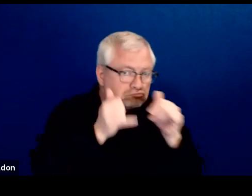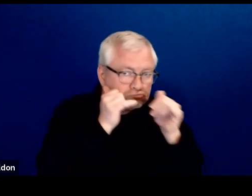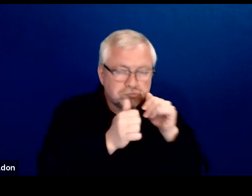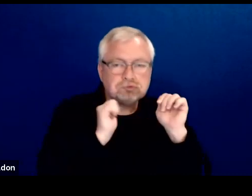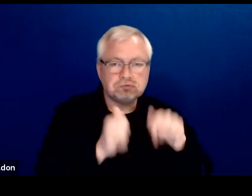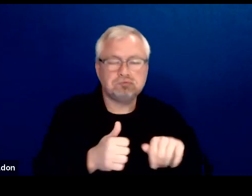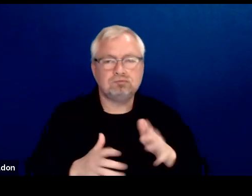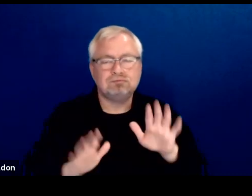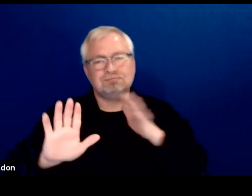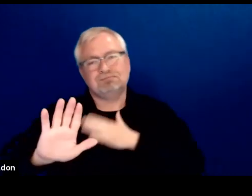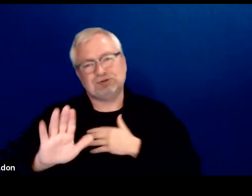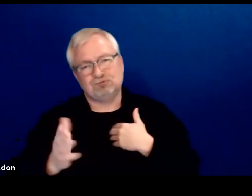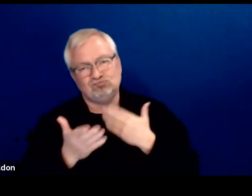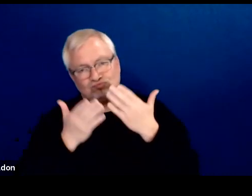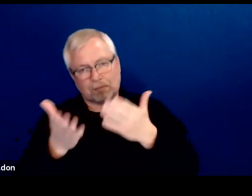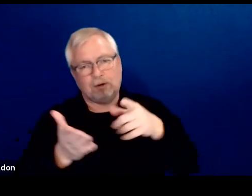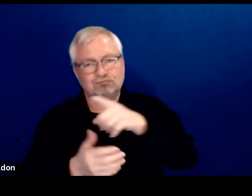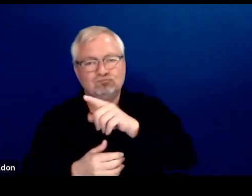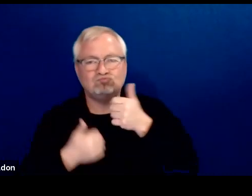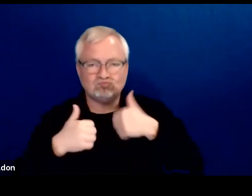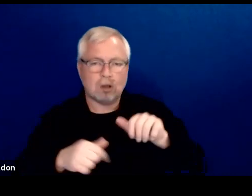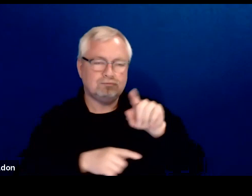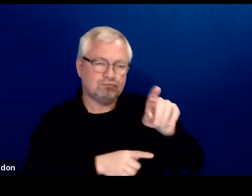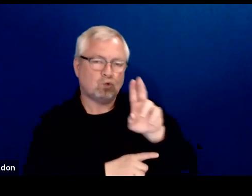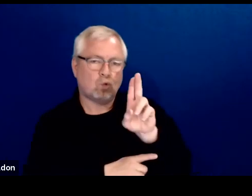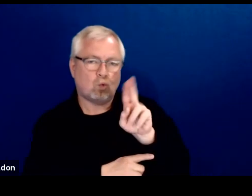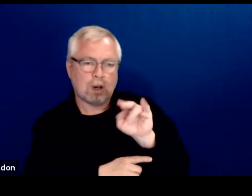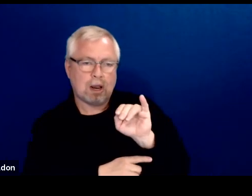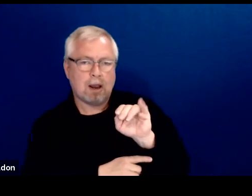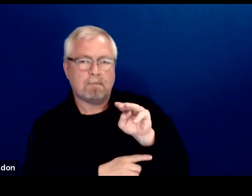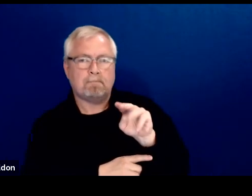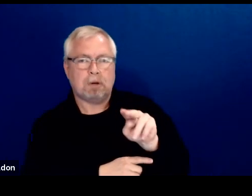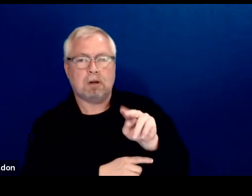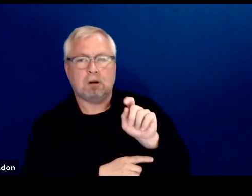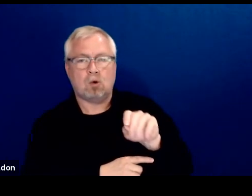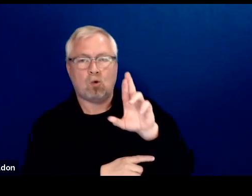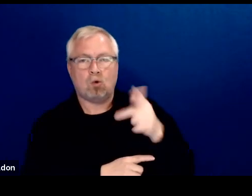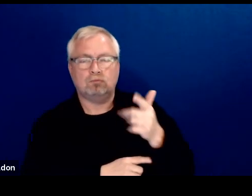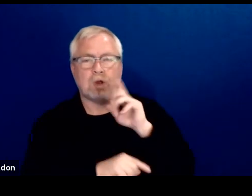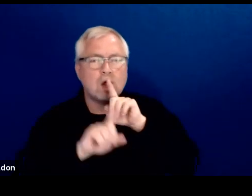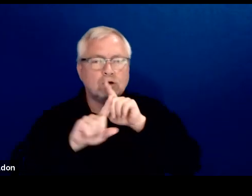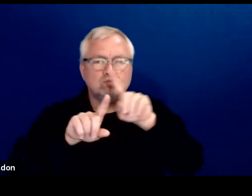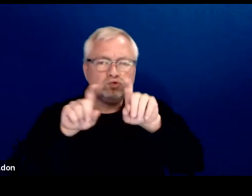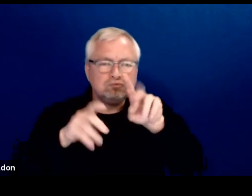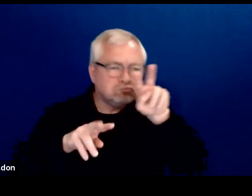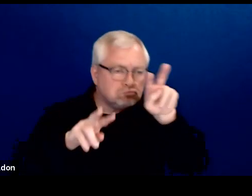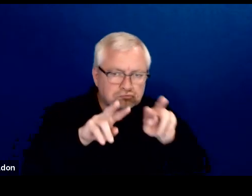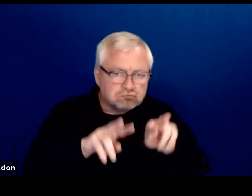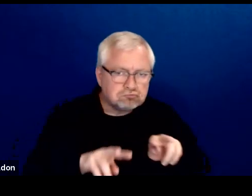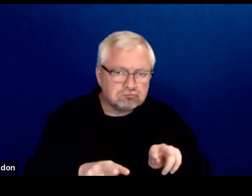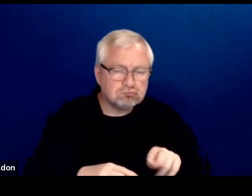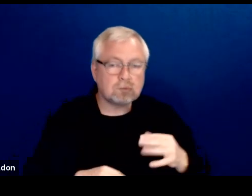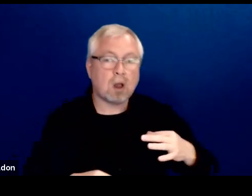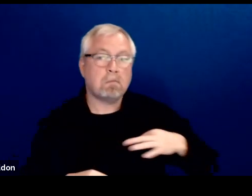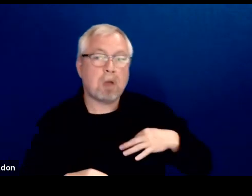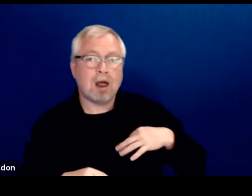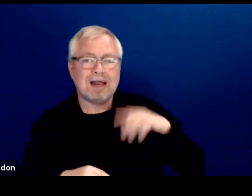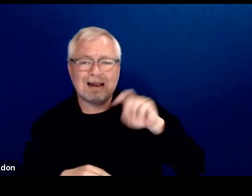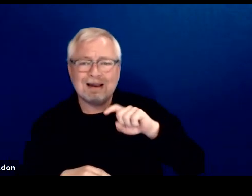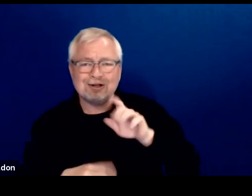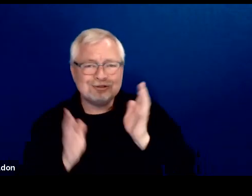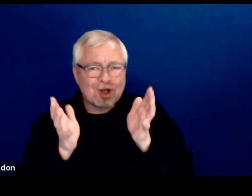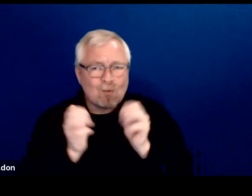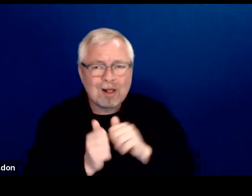uimn.org to take care of all of your questions and to apply. But if you need to talk to somebody, you can give us a call. We're taking about 6,000 calls a day. Wait time's